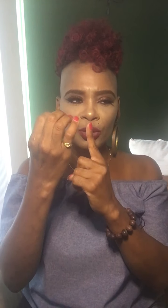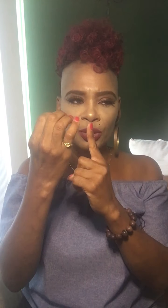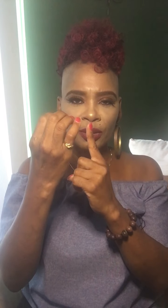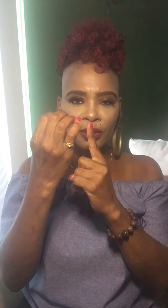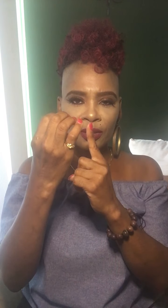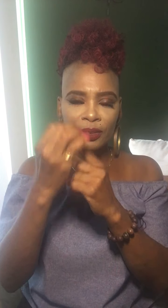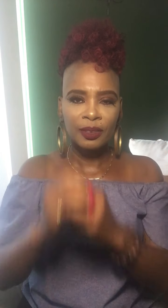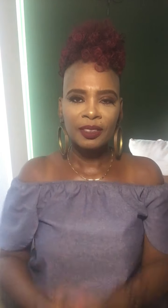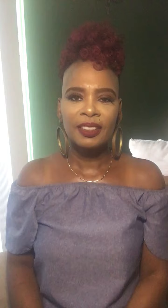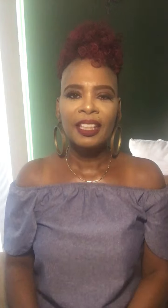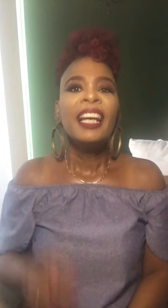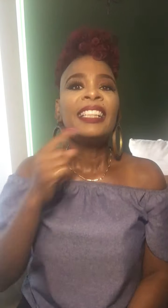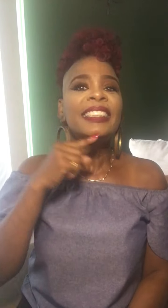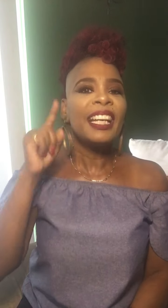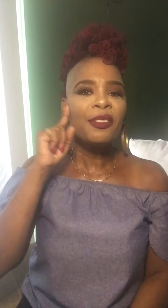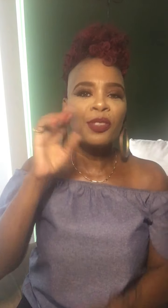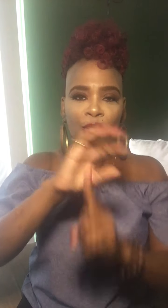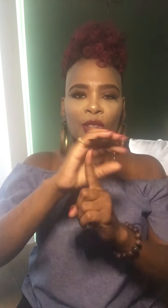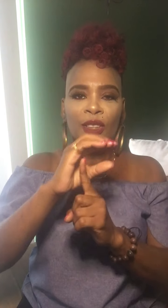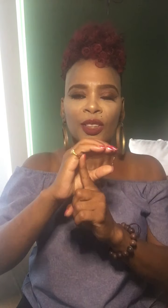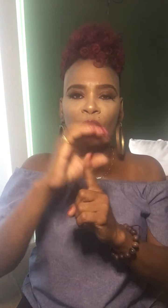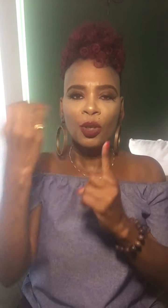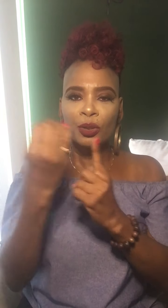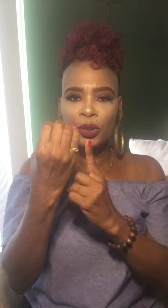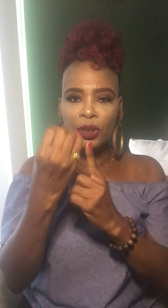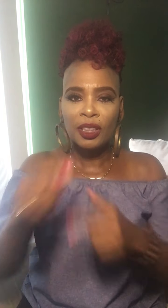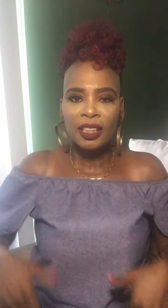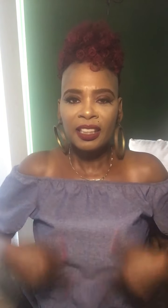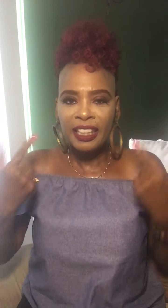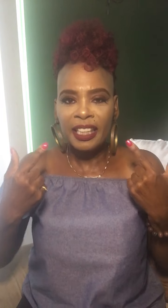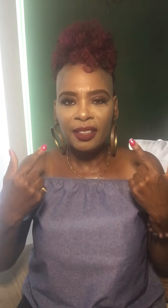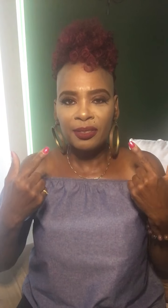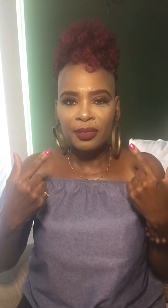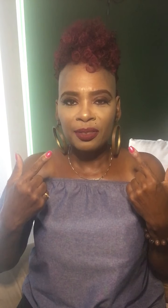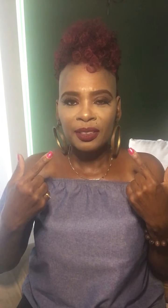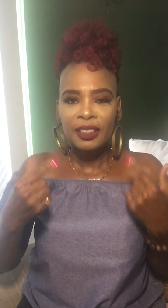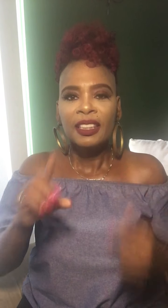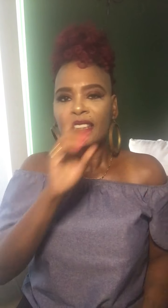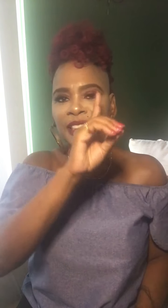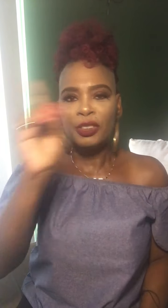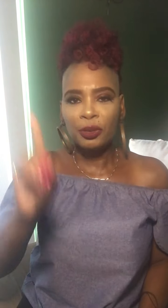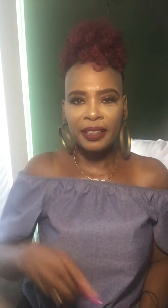culture. Deaf culture live Detroit.